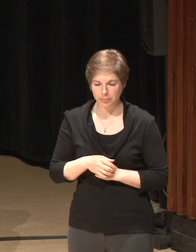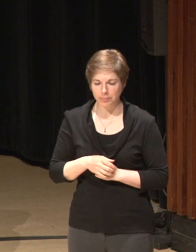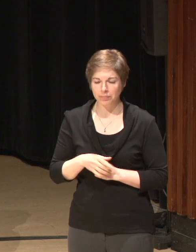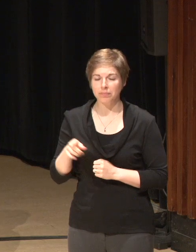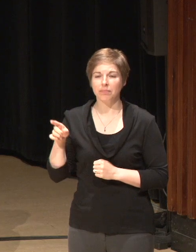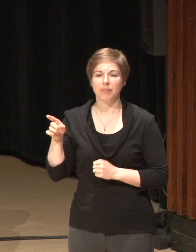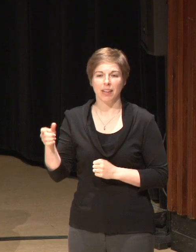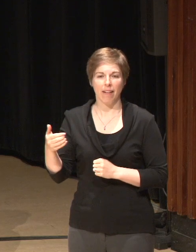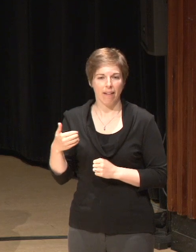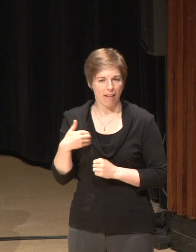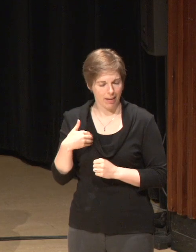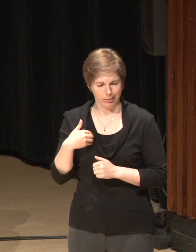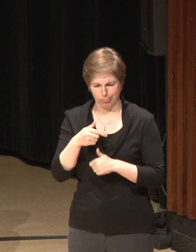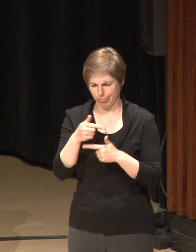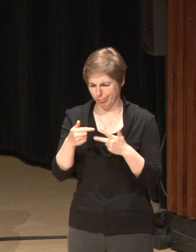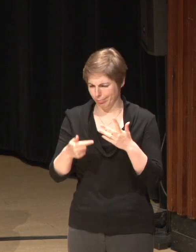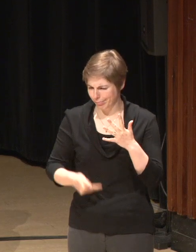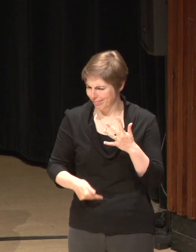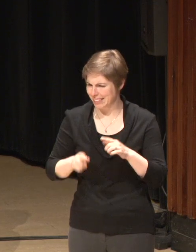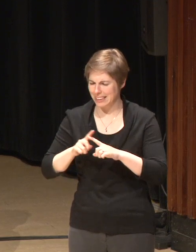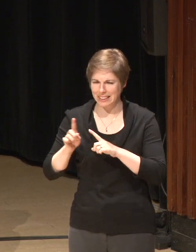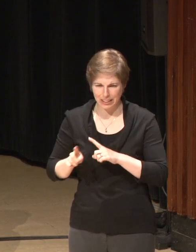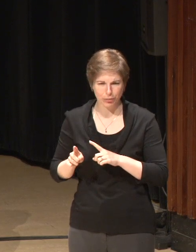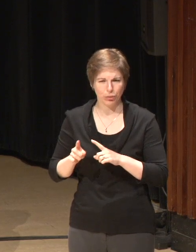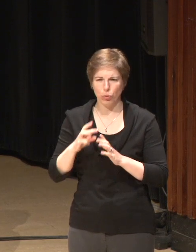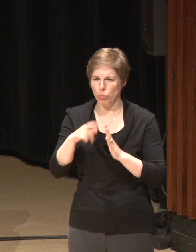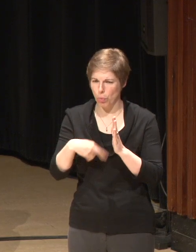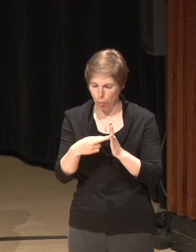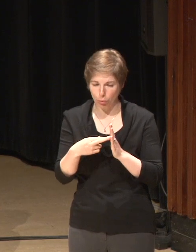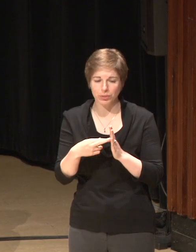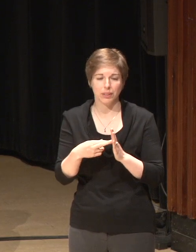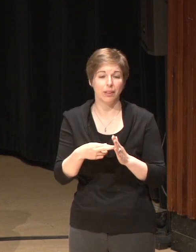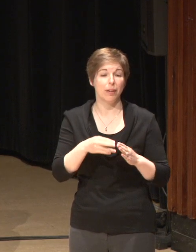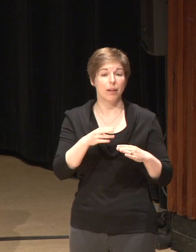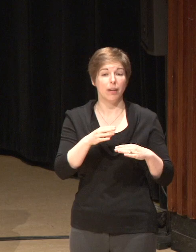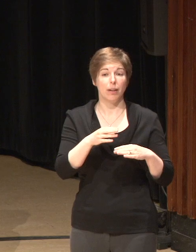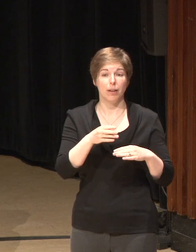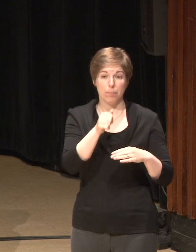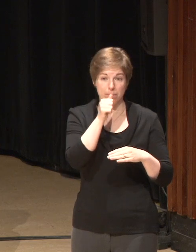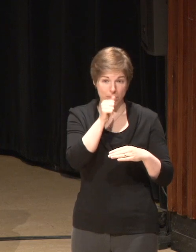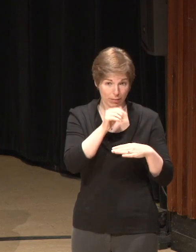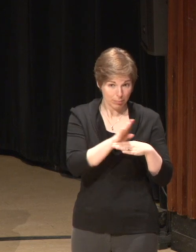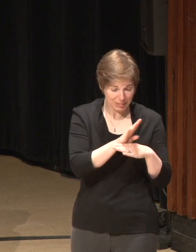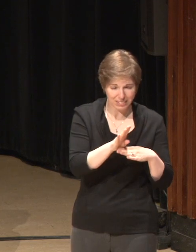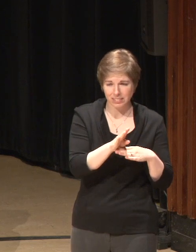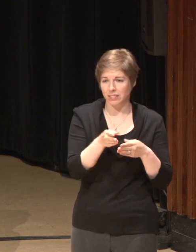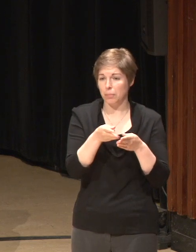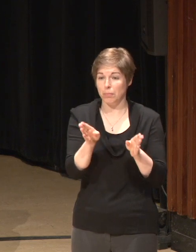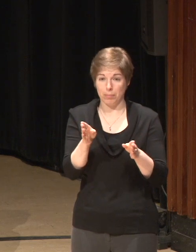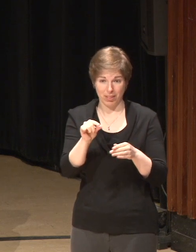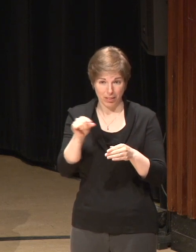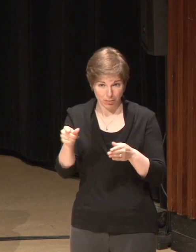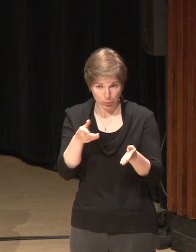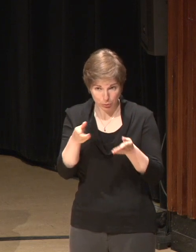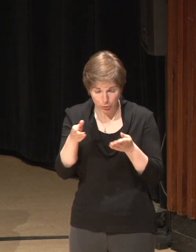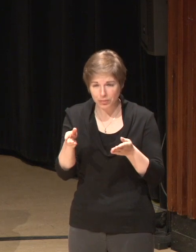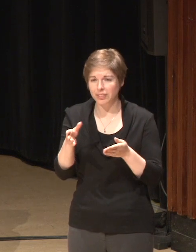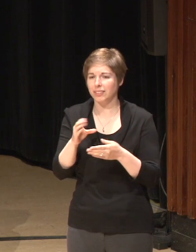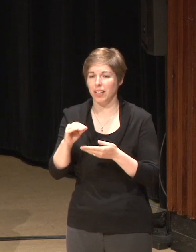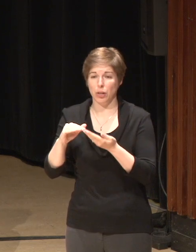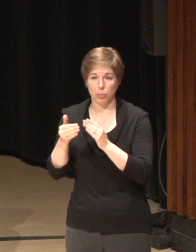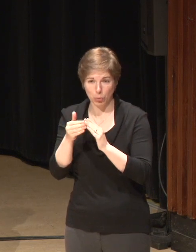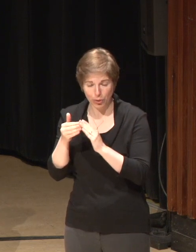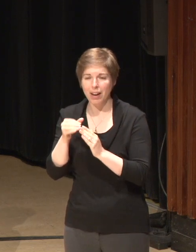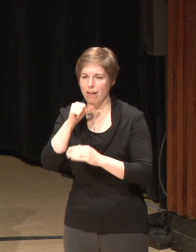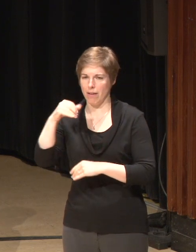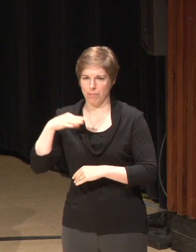senior management roles in the public, private, and not-for-profit sectors, in each of which he's applied himself with integrity and the